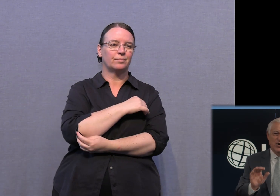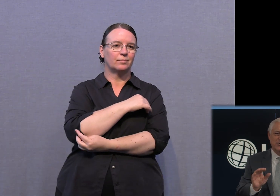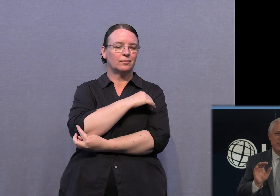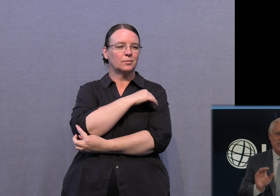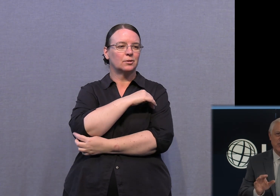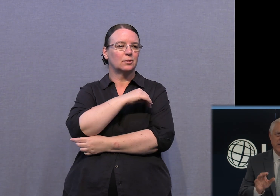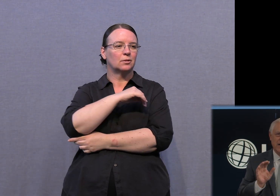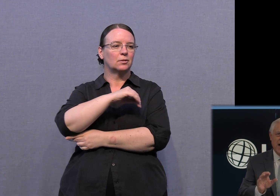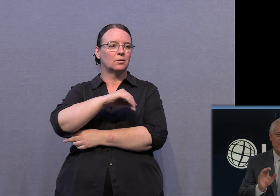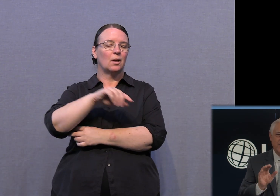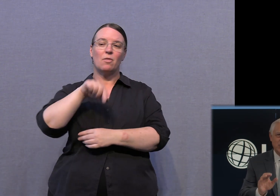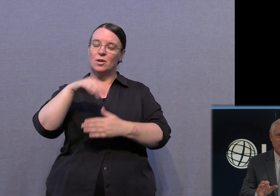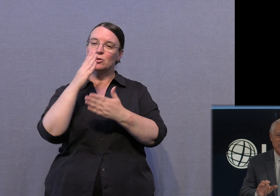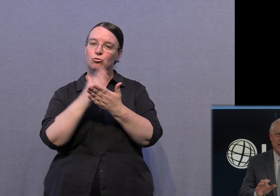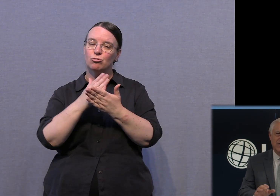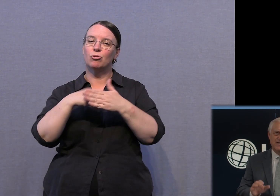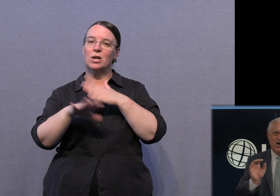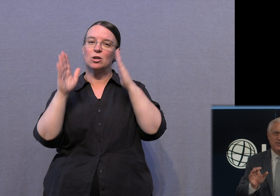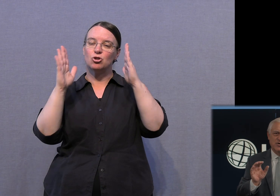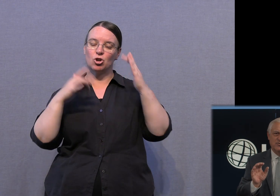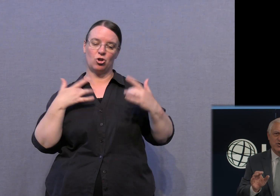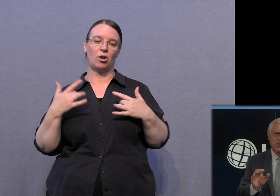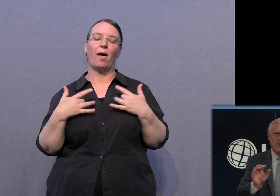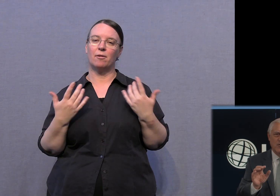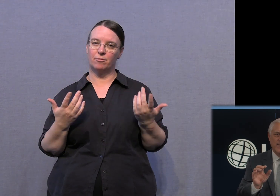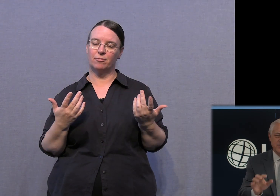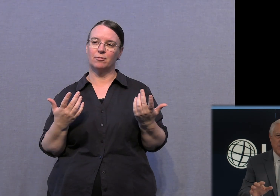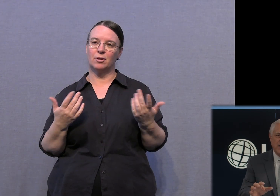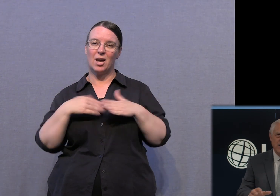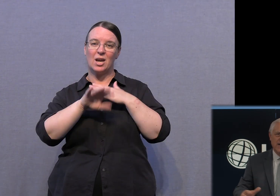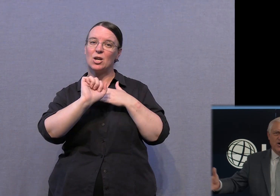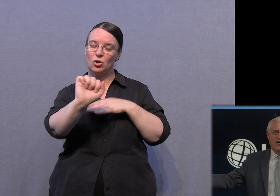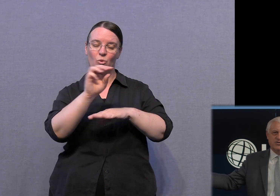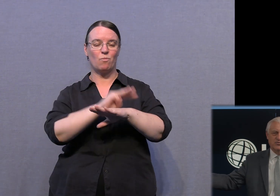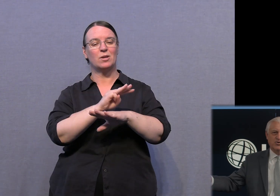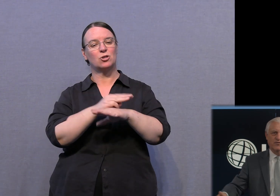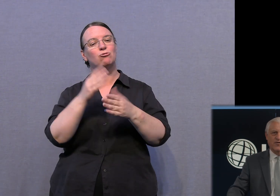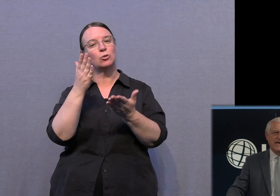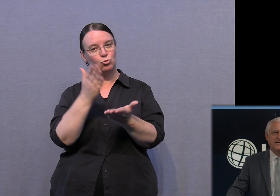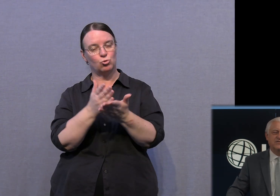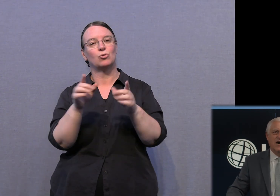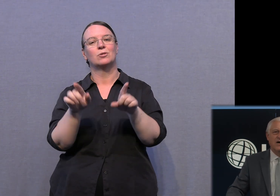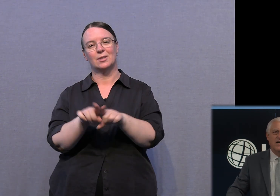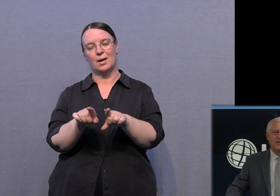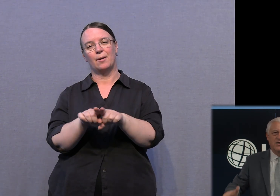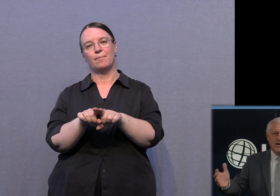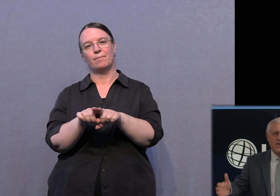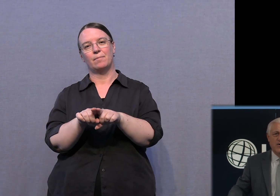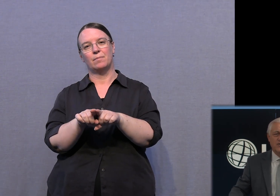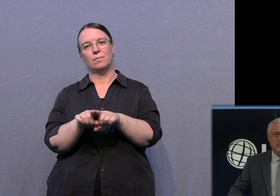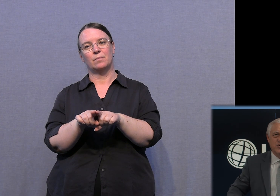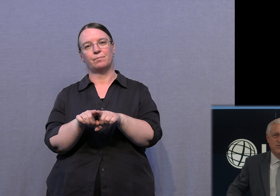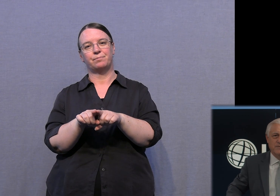that's also true in the life of a church. That's also true in your ministry. That's also true for the entire